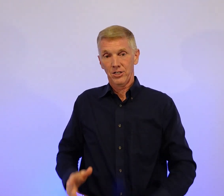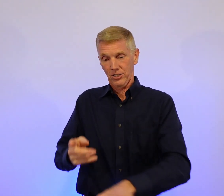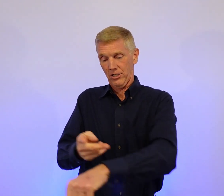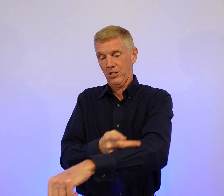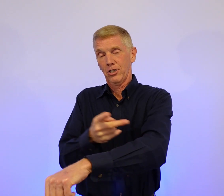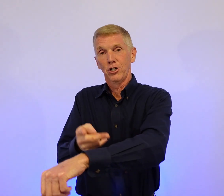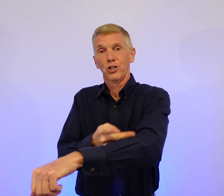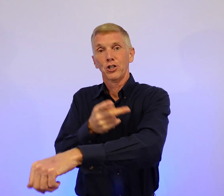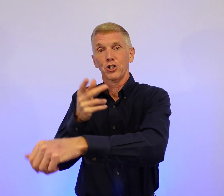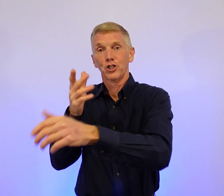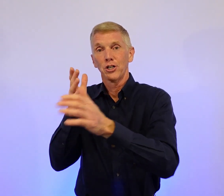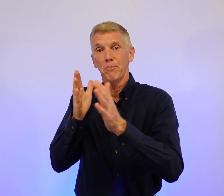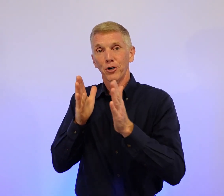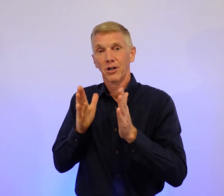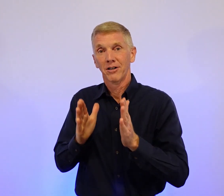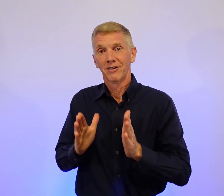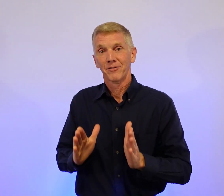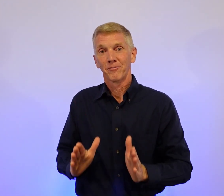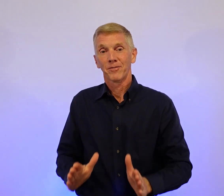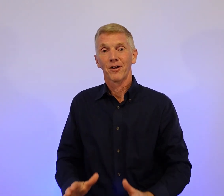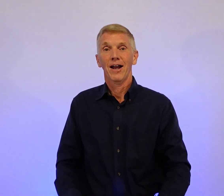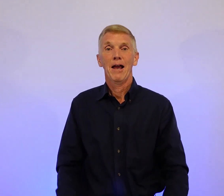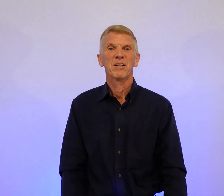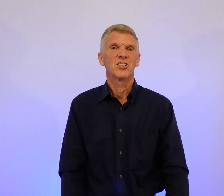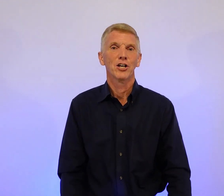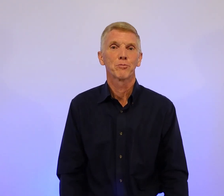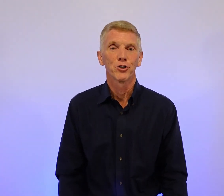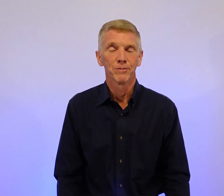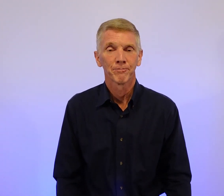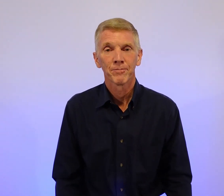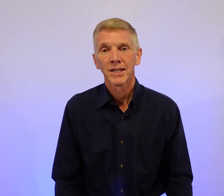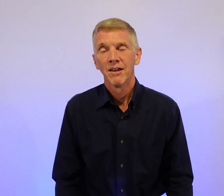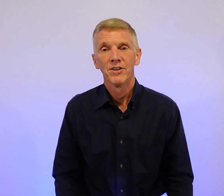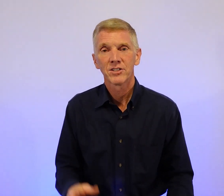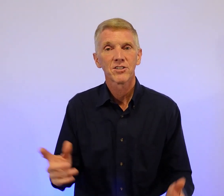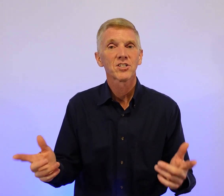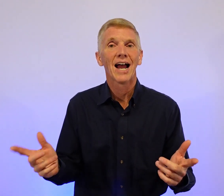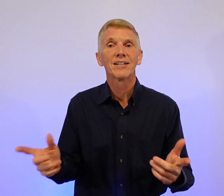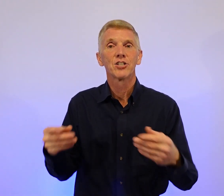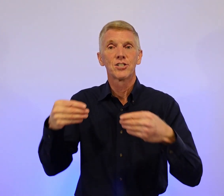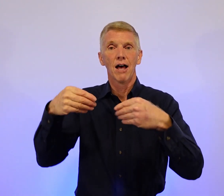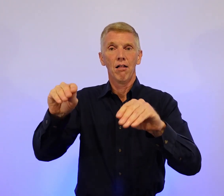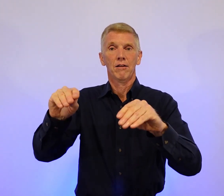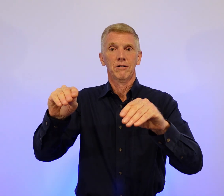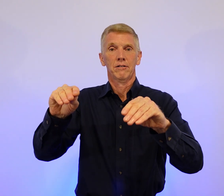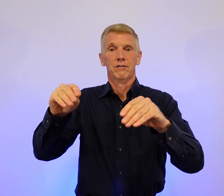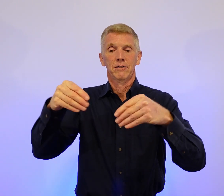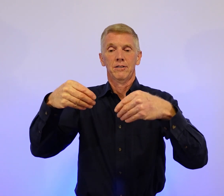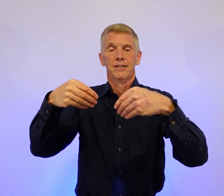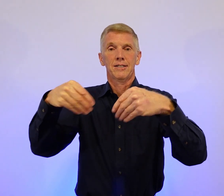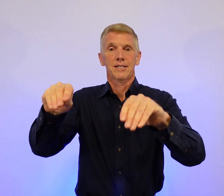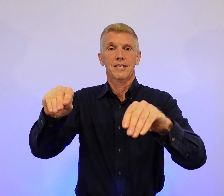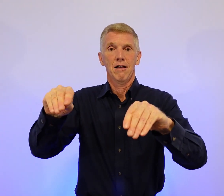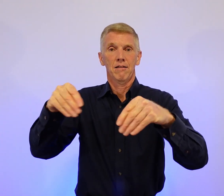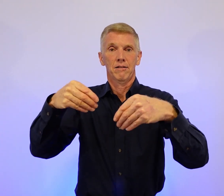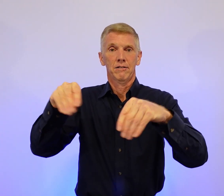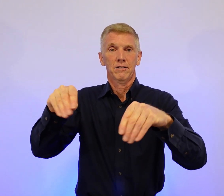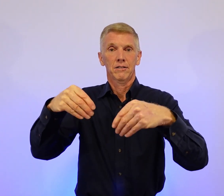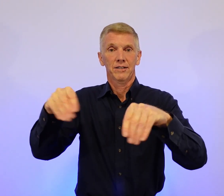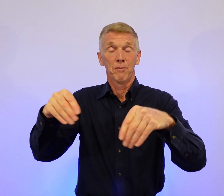this. Shepherd. All right, how about a salesperson? This is the sign to sell. To sell. Now, by the